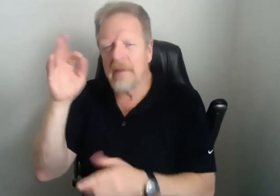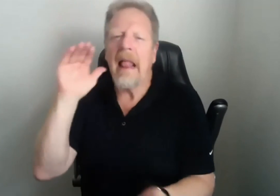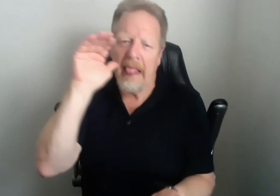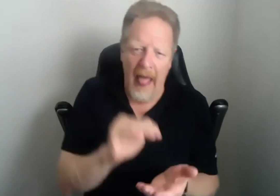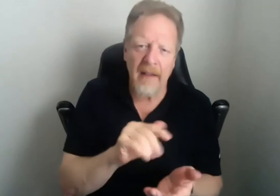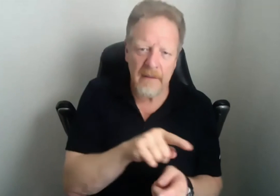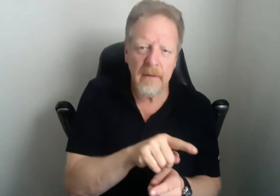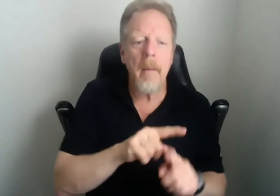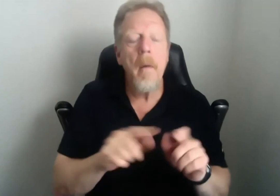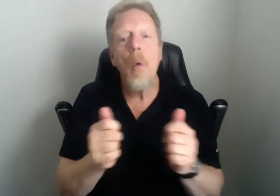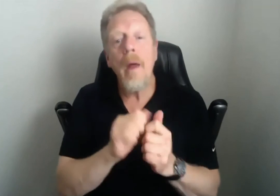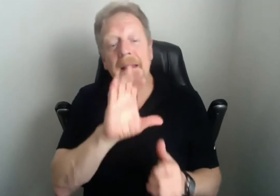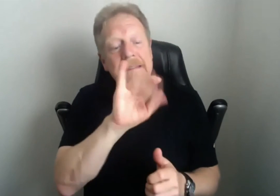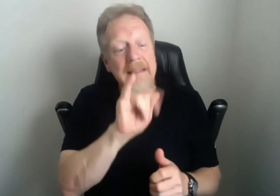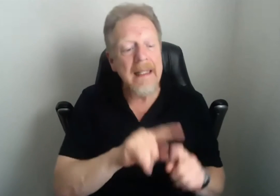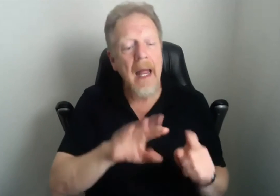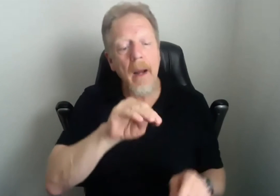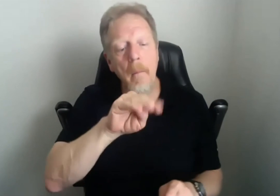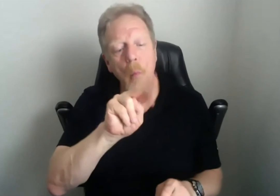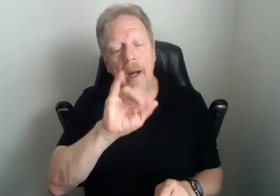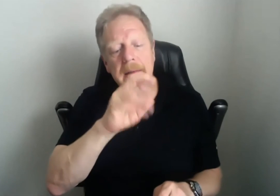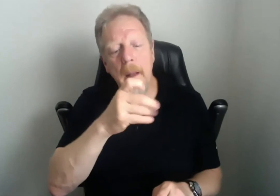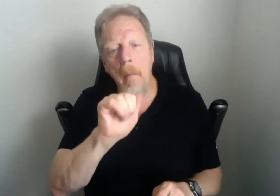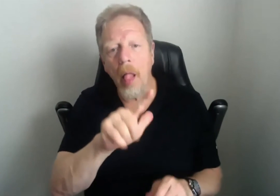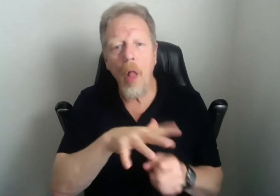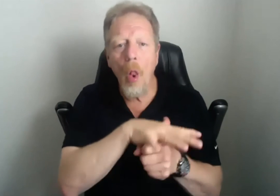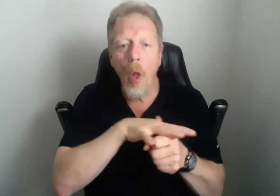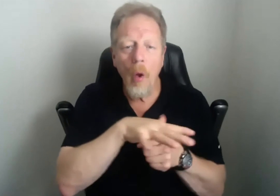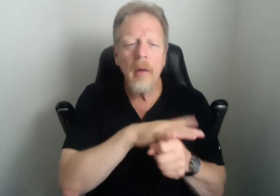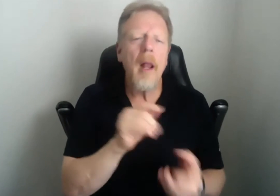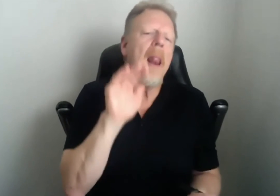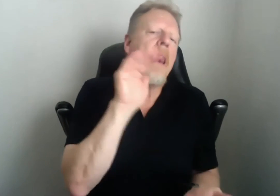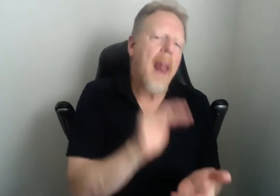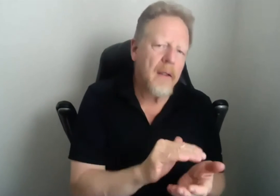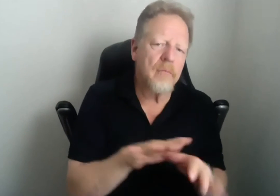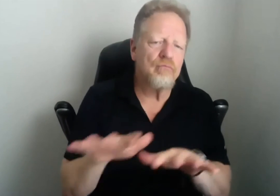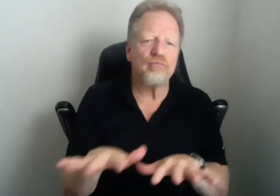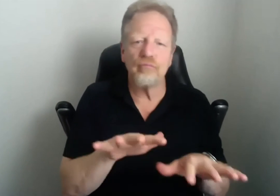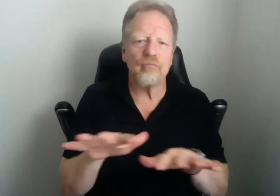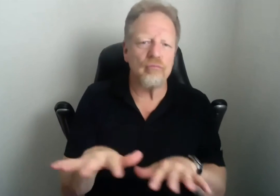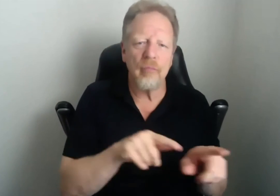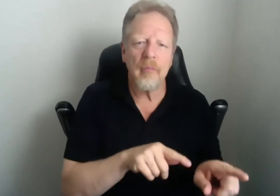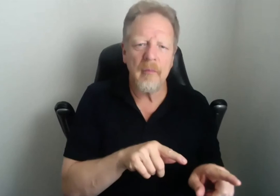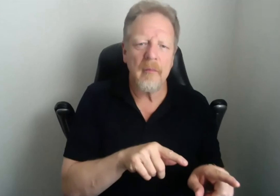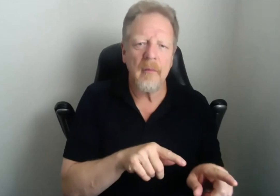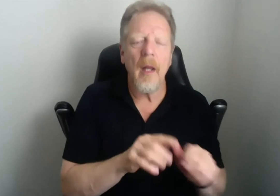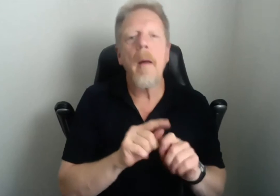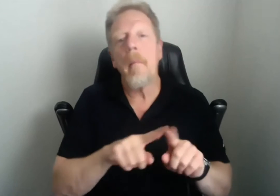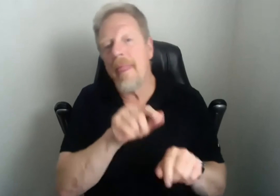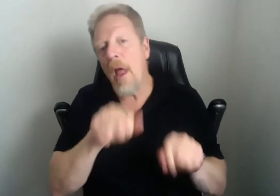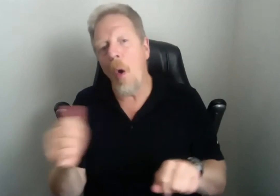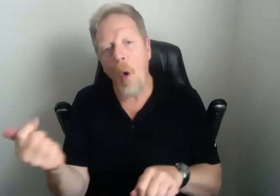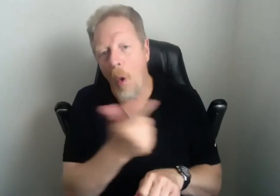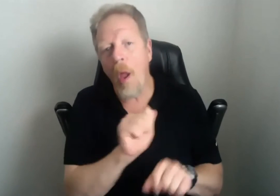and with city or municipal even less so, but they can be